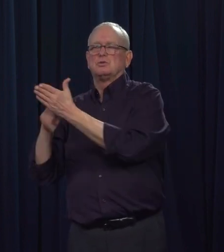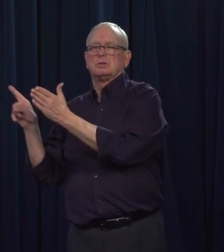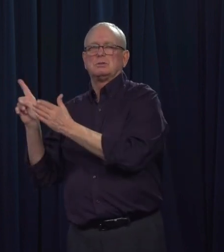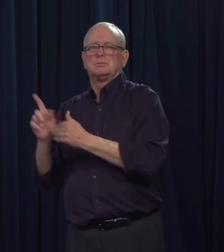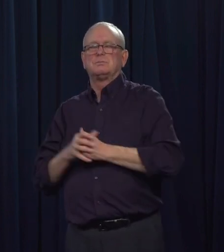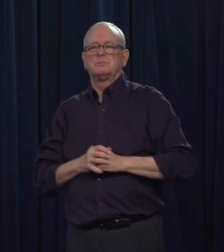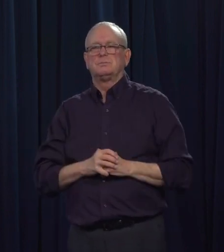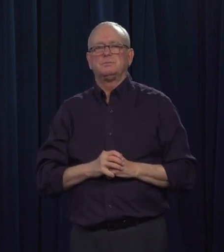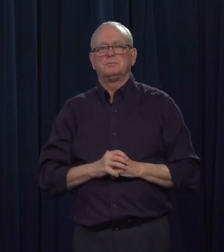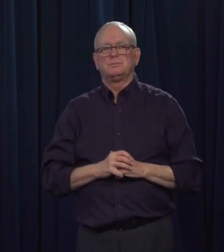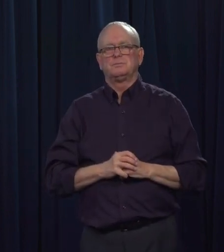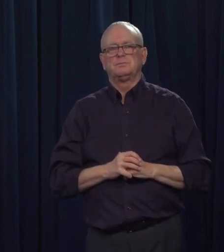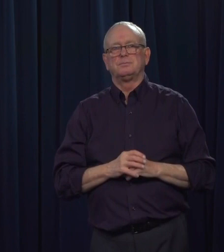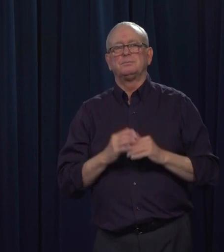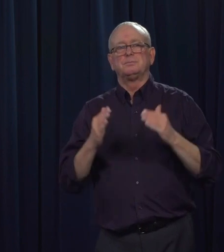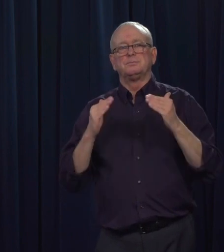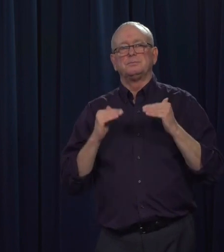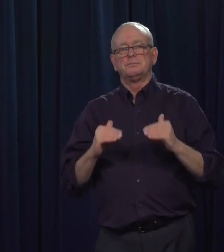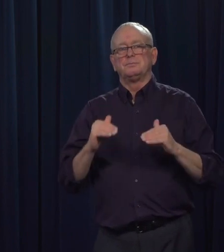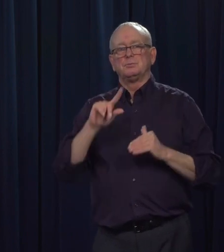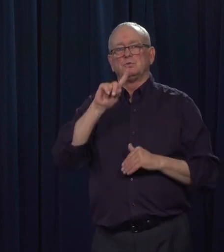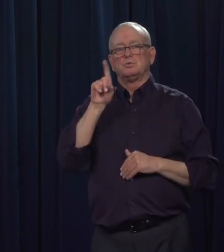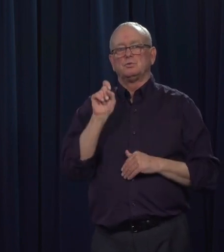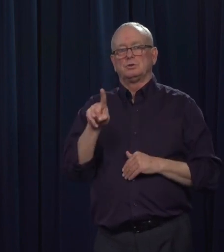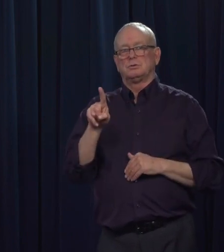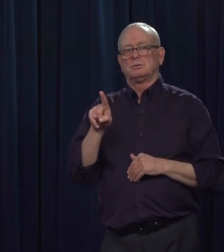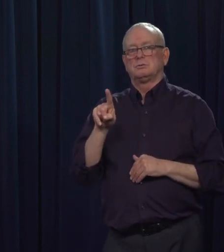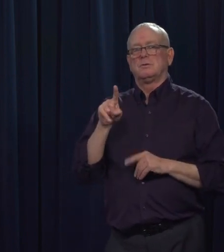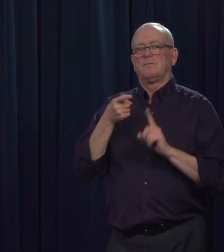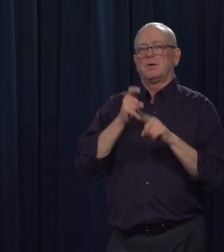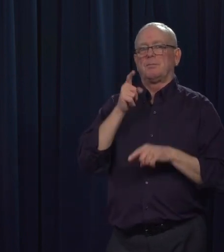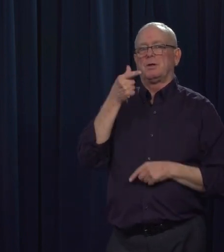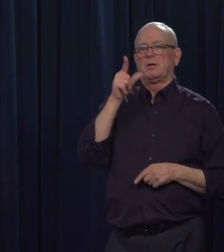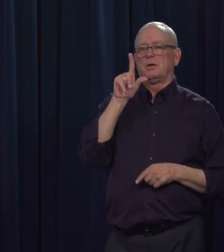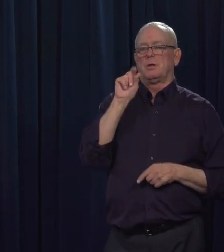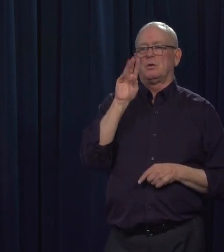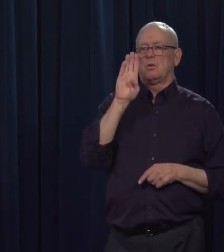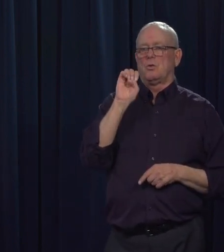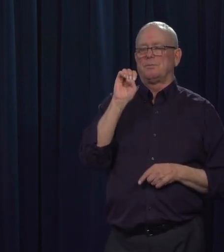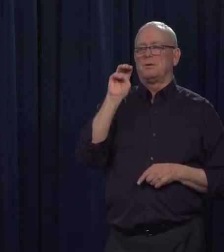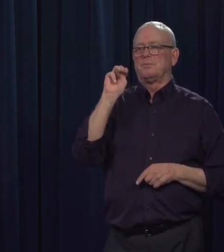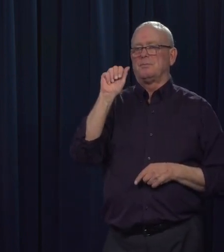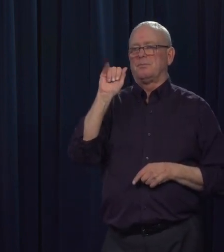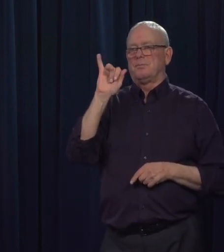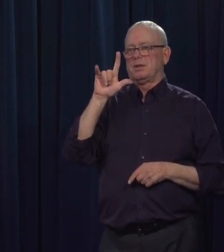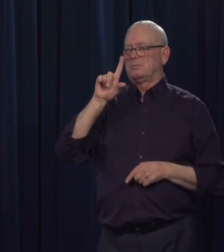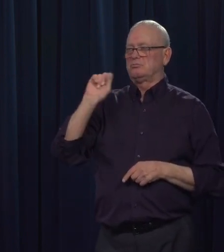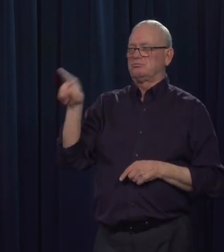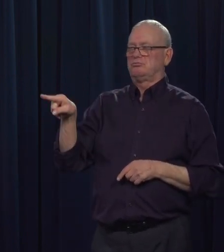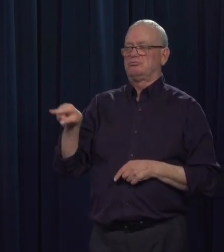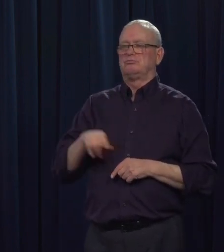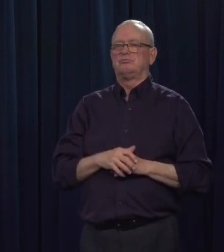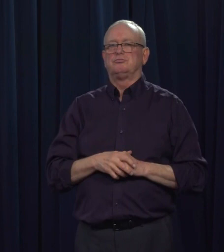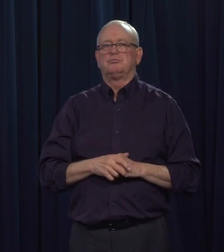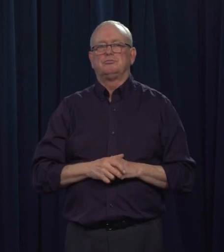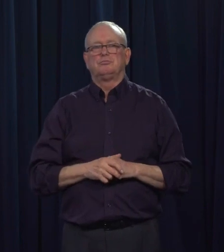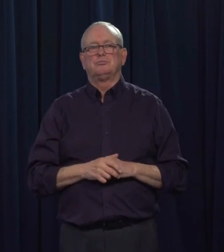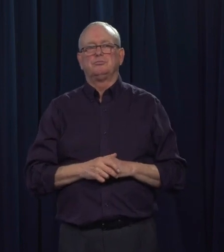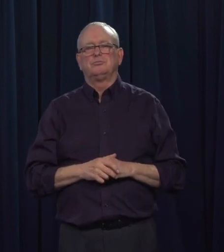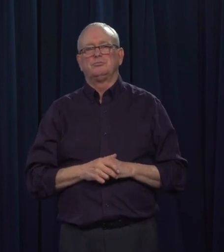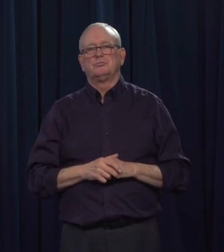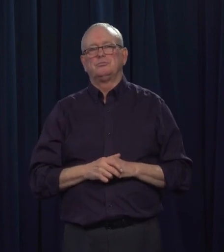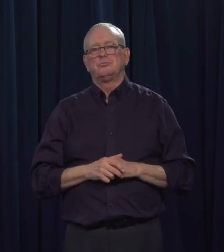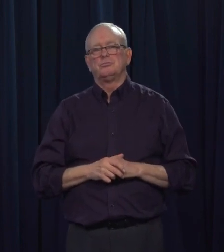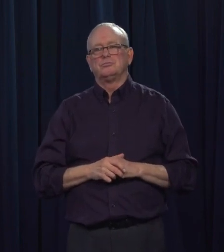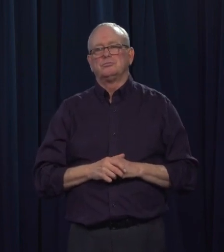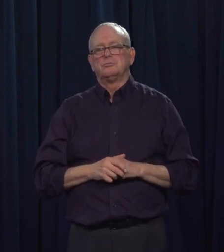Globe and Mail. Go ahead, please. Yeah, g'day. Sure, just a quick question to follow up on your text for hope thing that you brought up